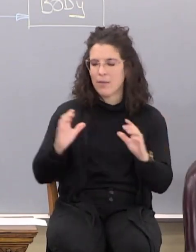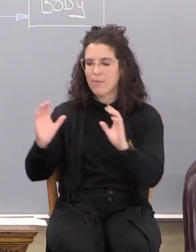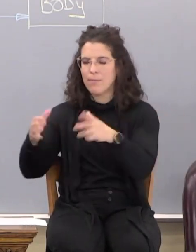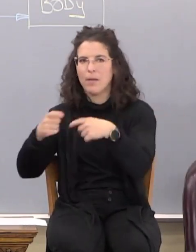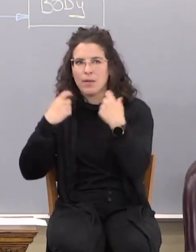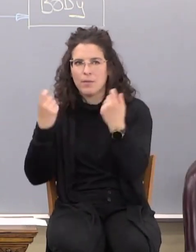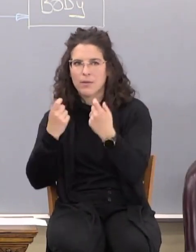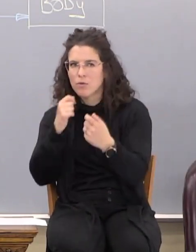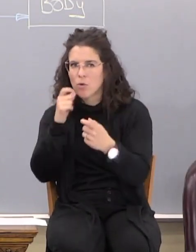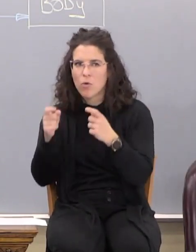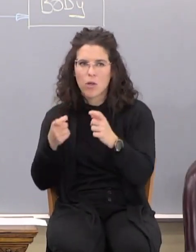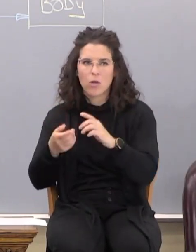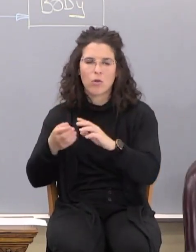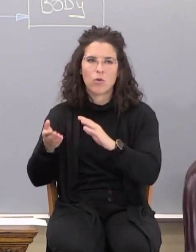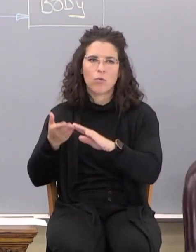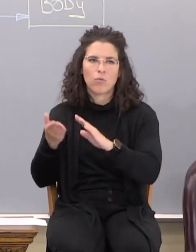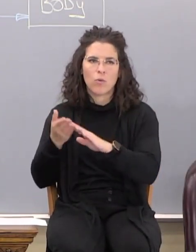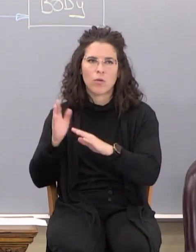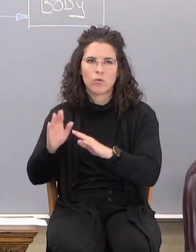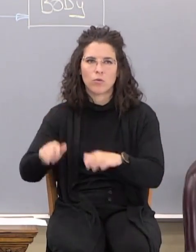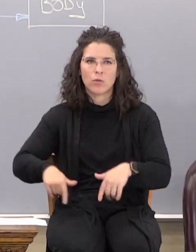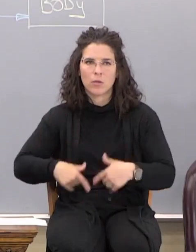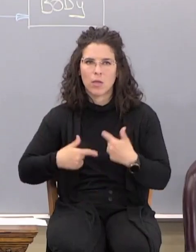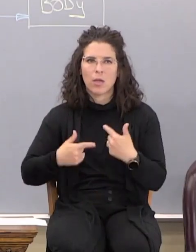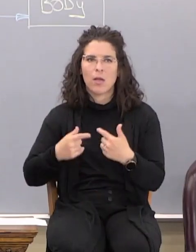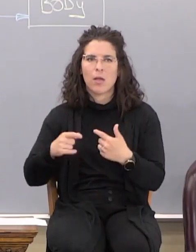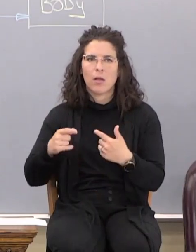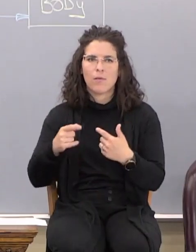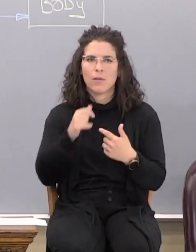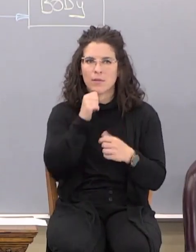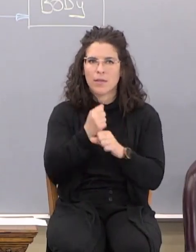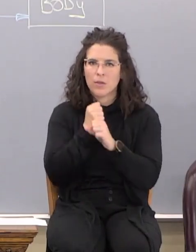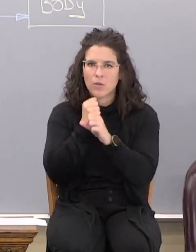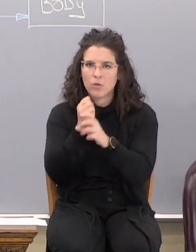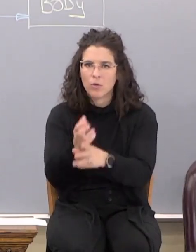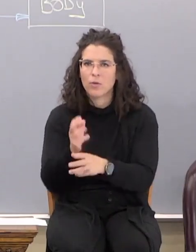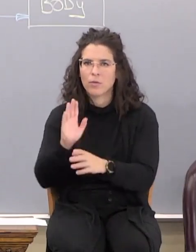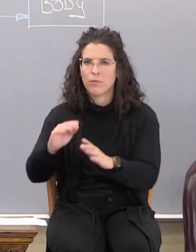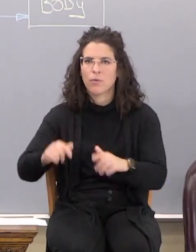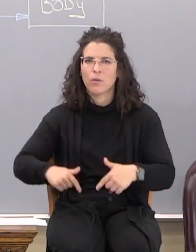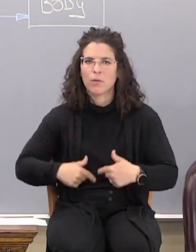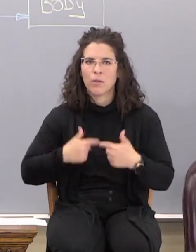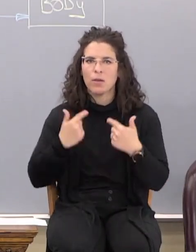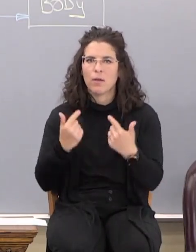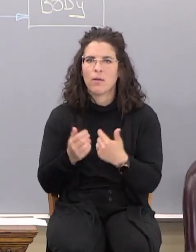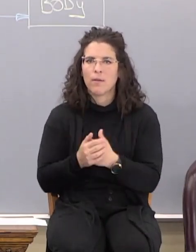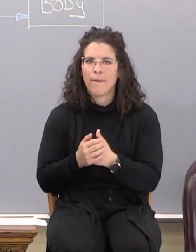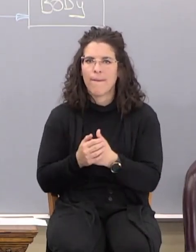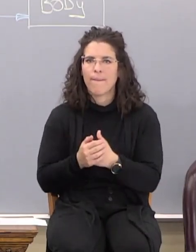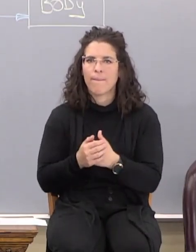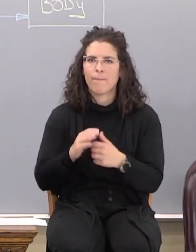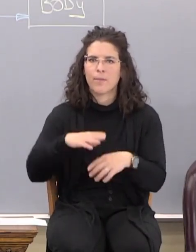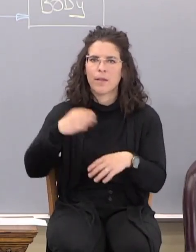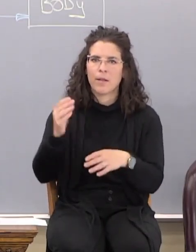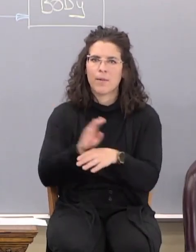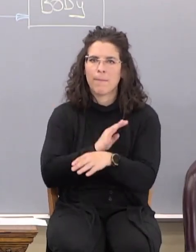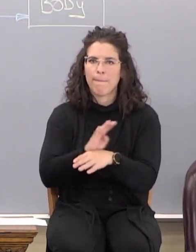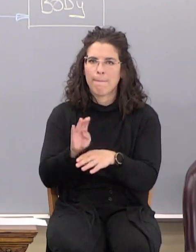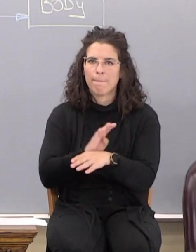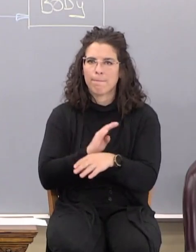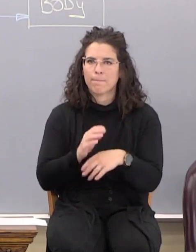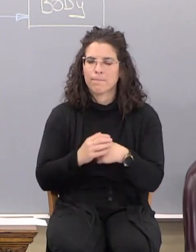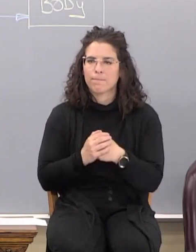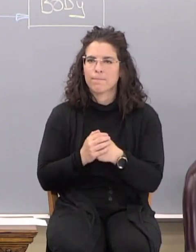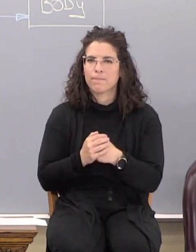longer runs your life. It's no longer the source of your life. It's out of business.